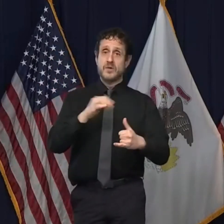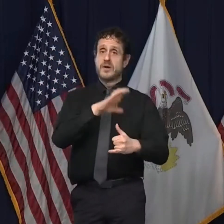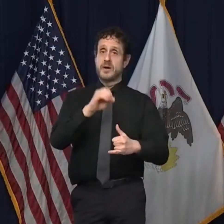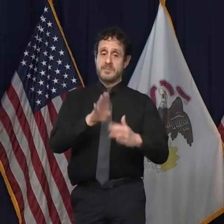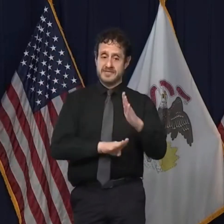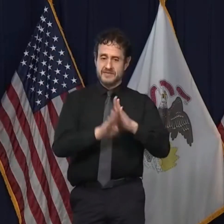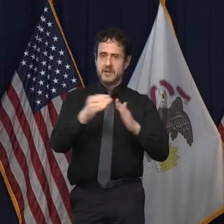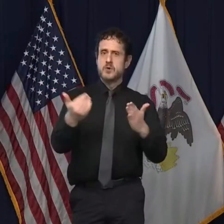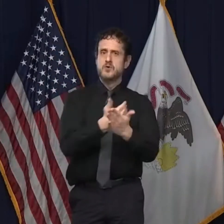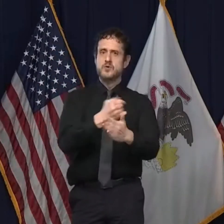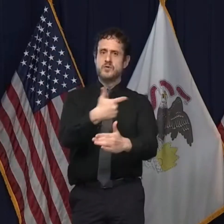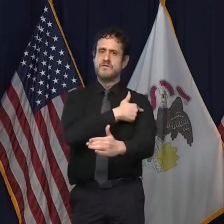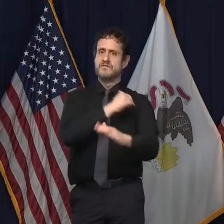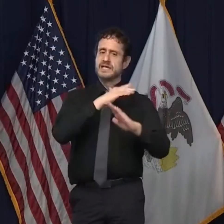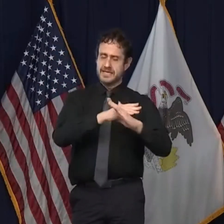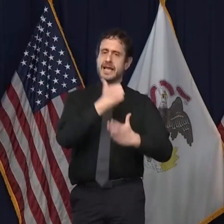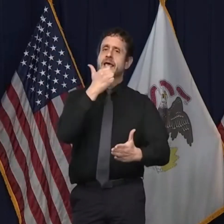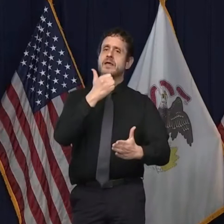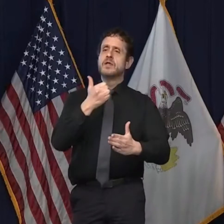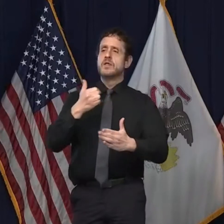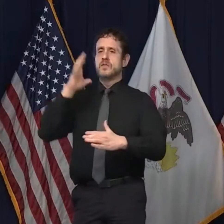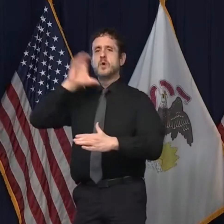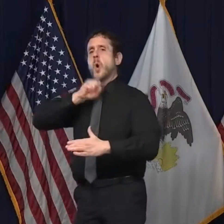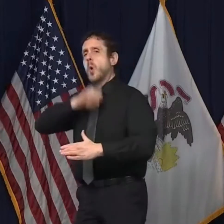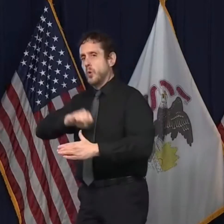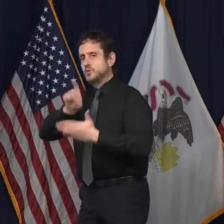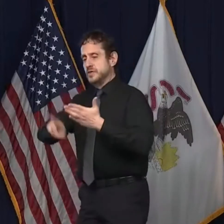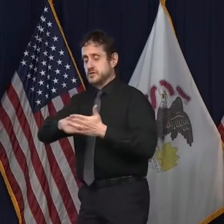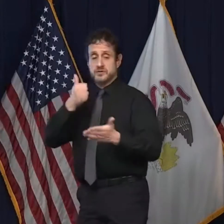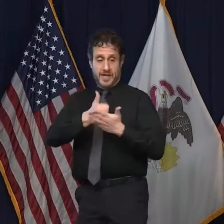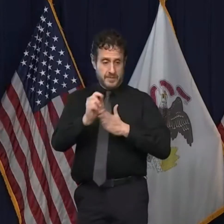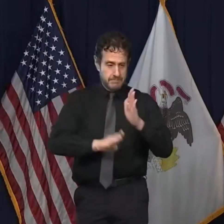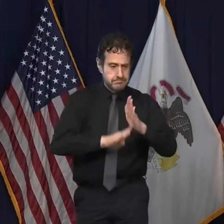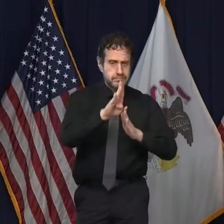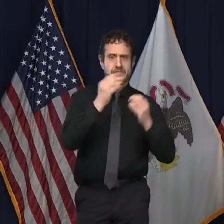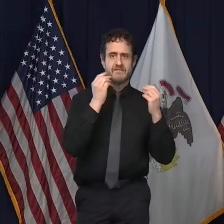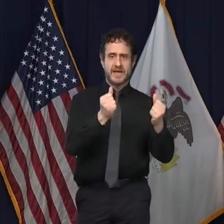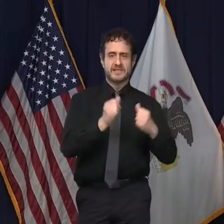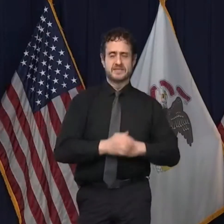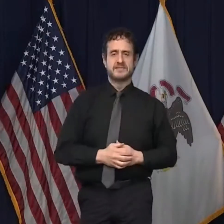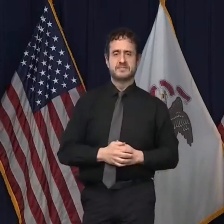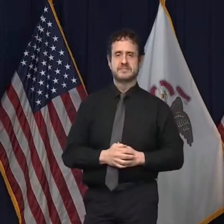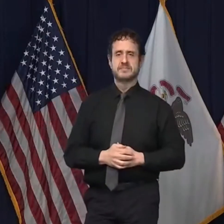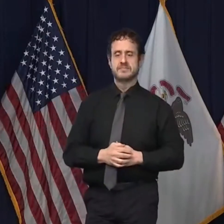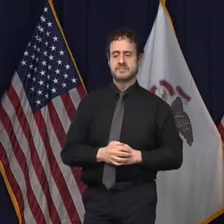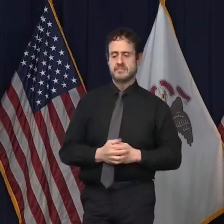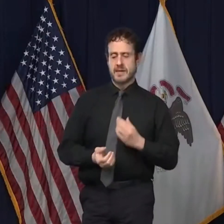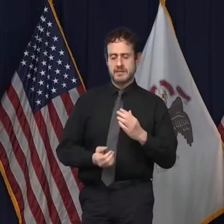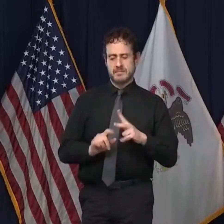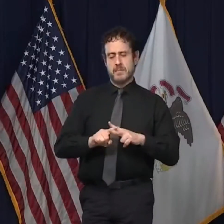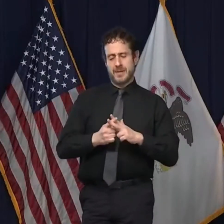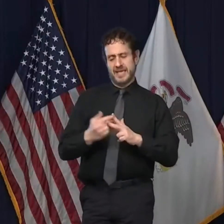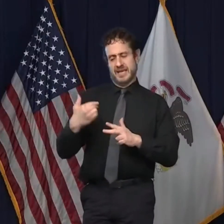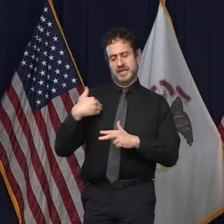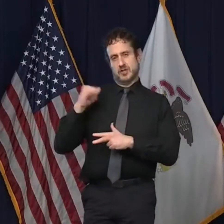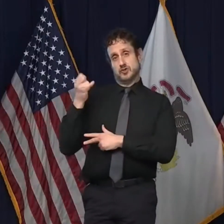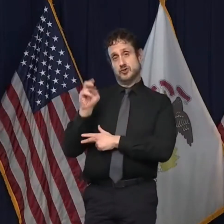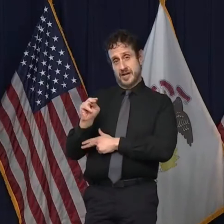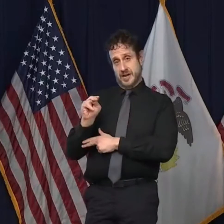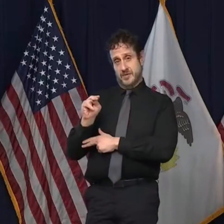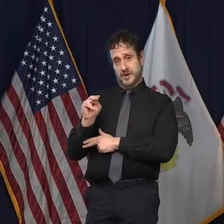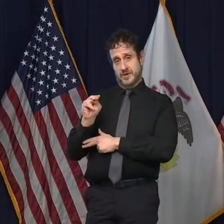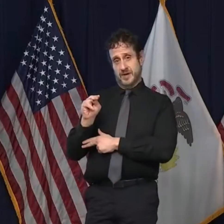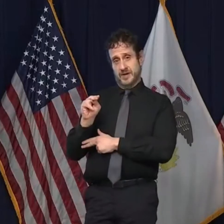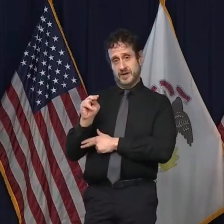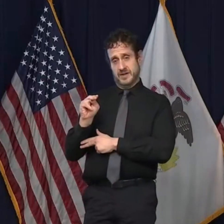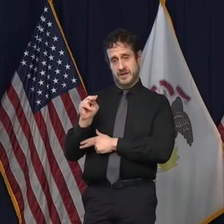as fast as they have. So in the early months of this pandemic, starting last January with the release